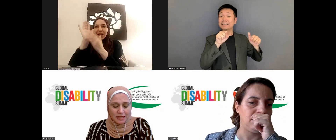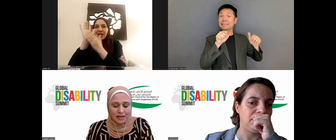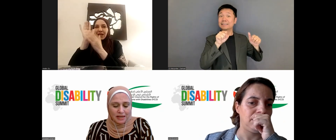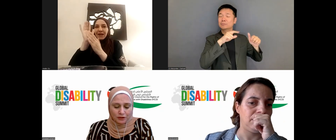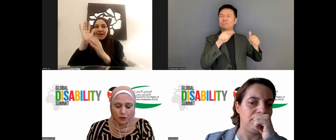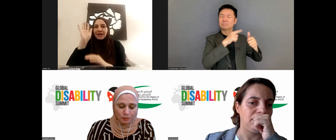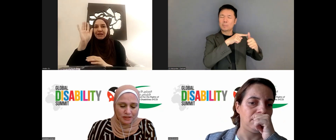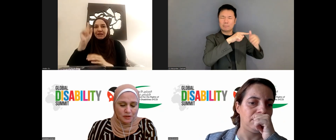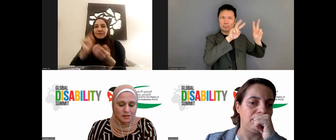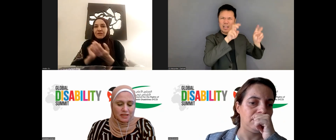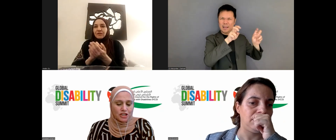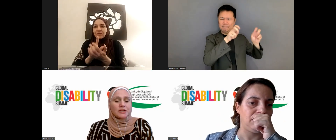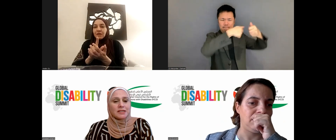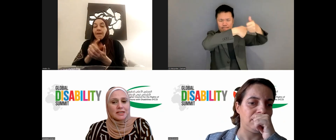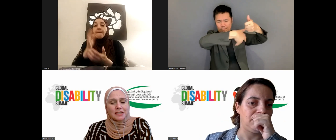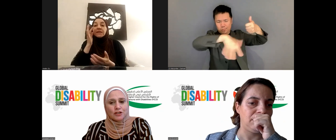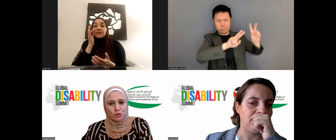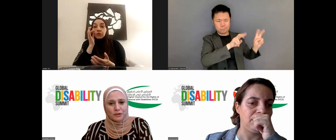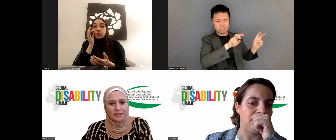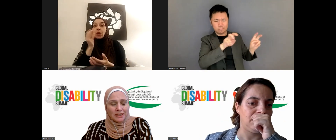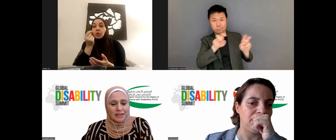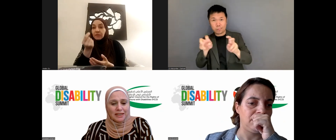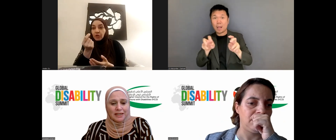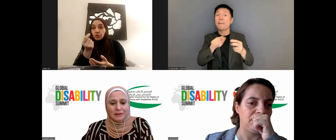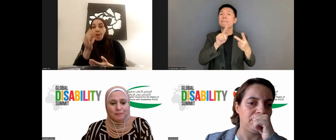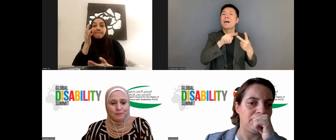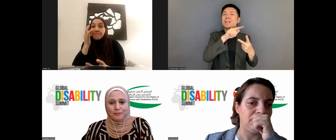sub-themes, and the OPD's consultation results in Jordan.